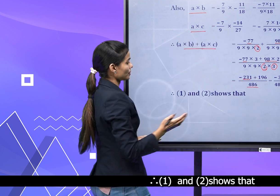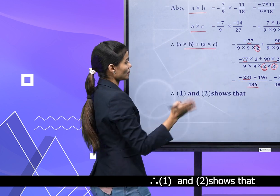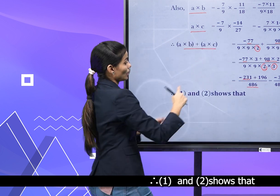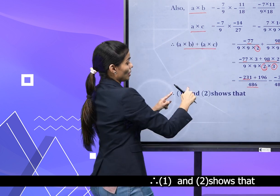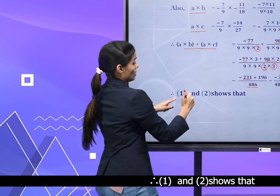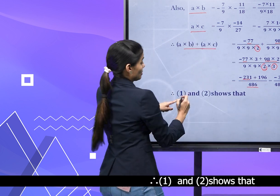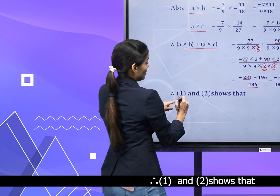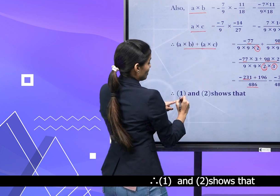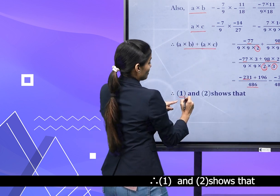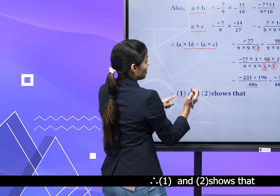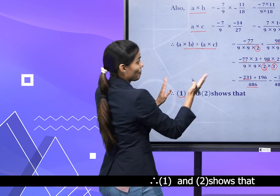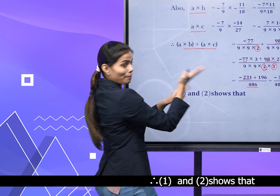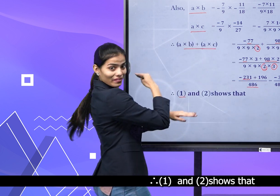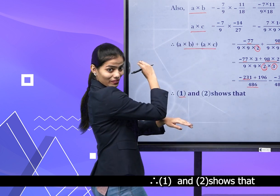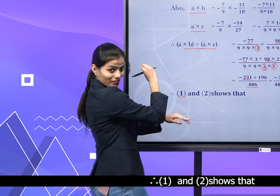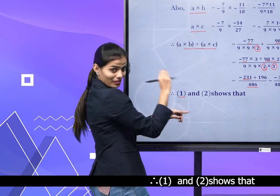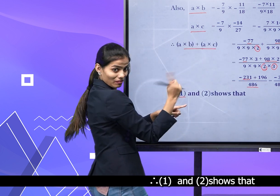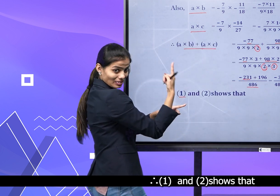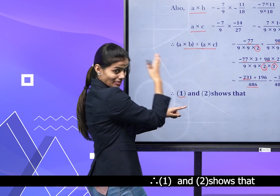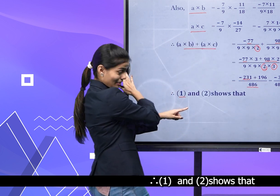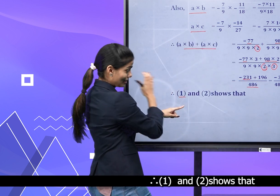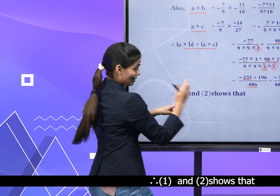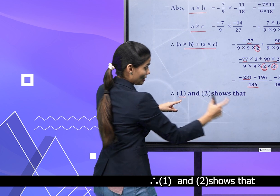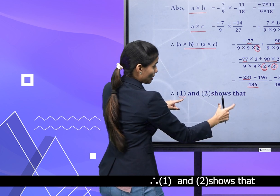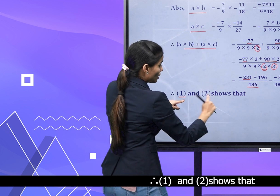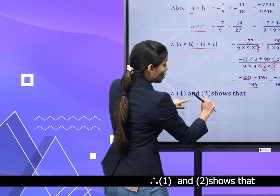Therefore, 1 and 2 show that